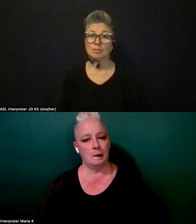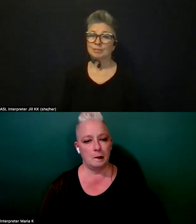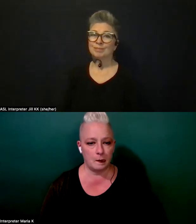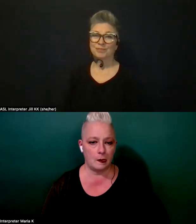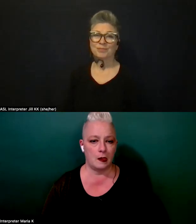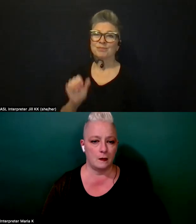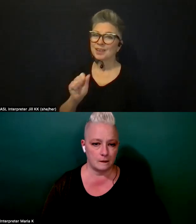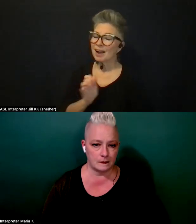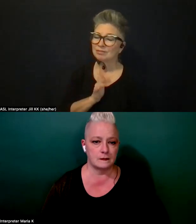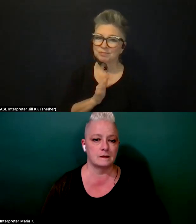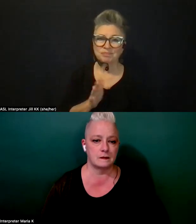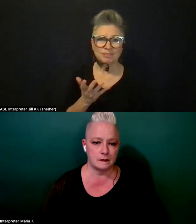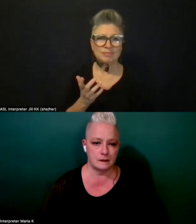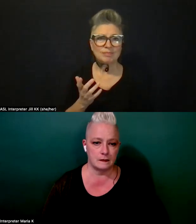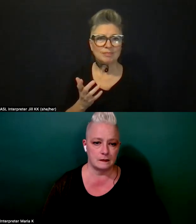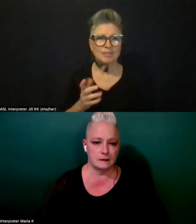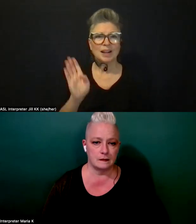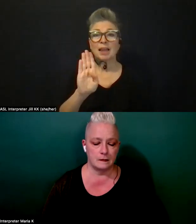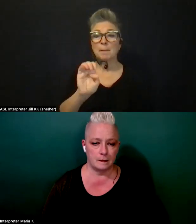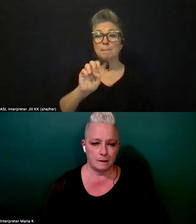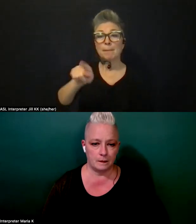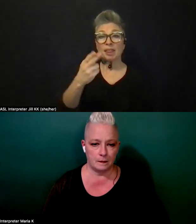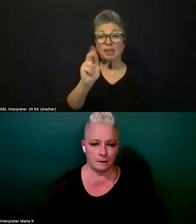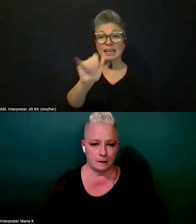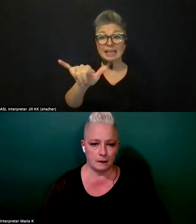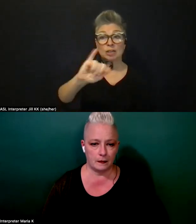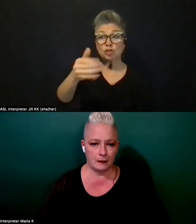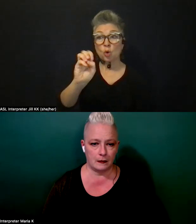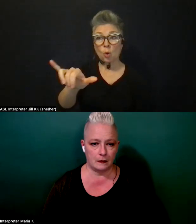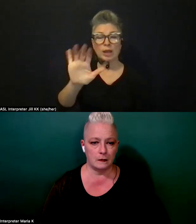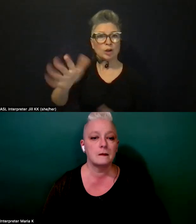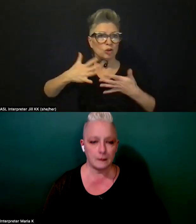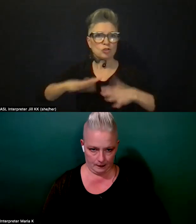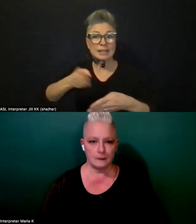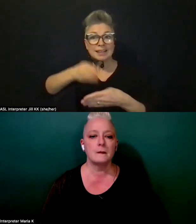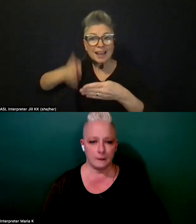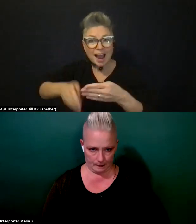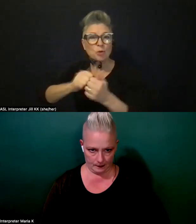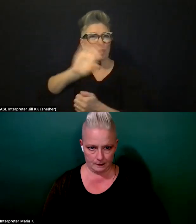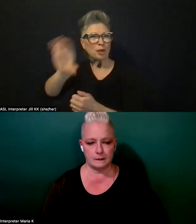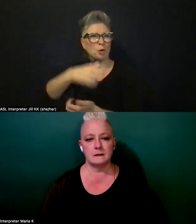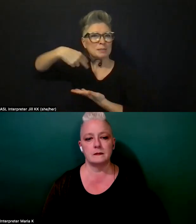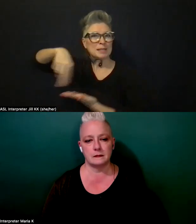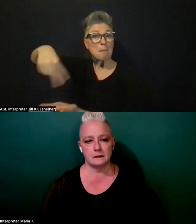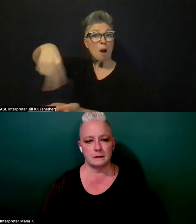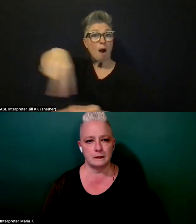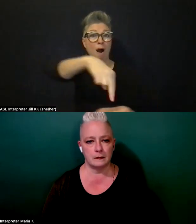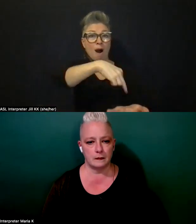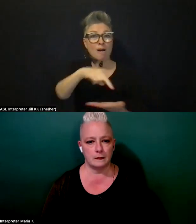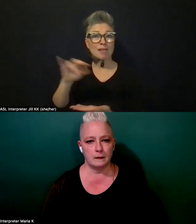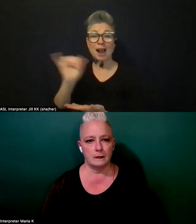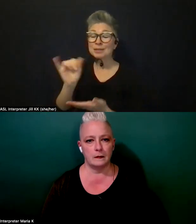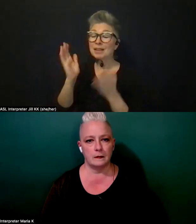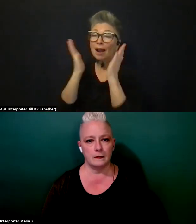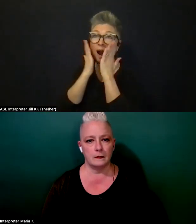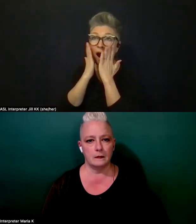I really like Bethany Joy drop at the end with the Christmas ball. I was that is